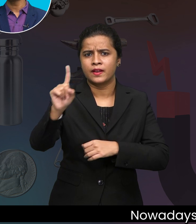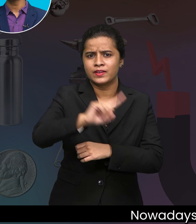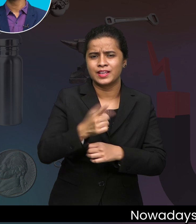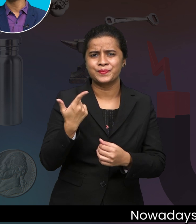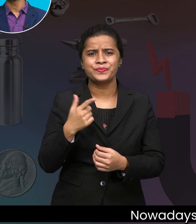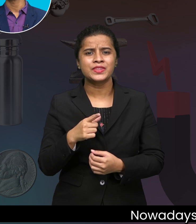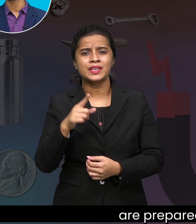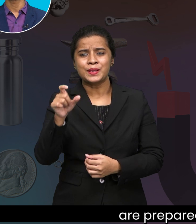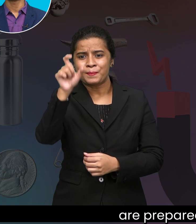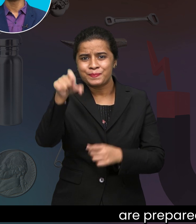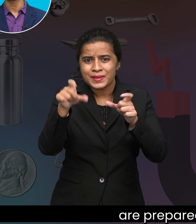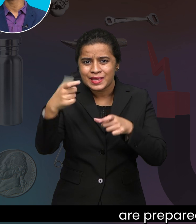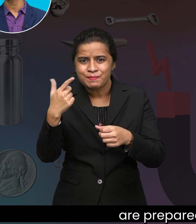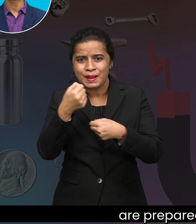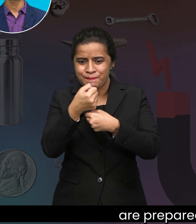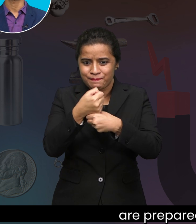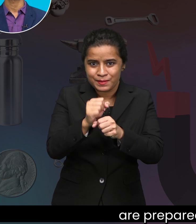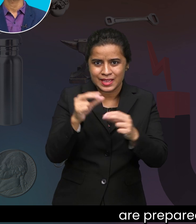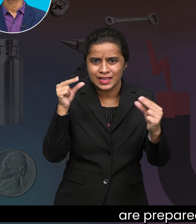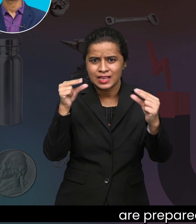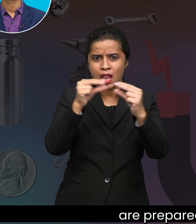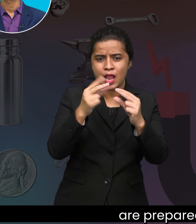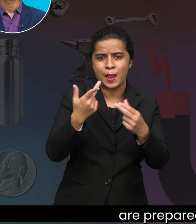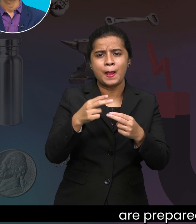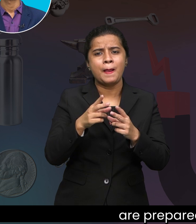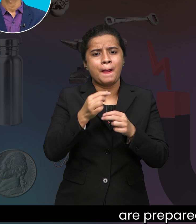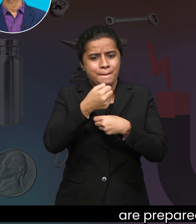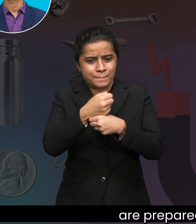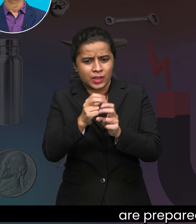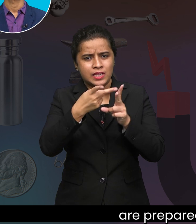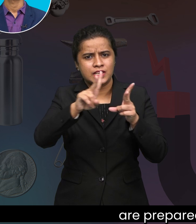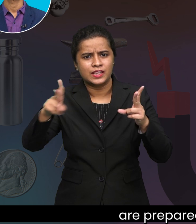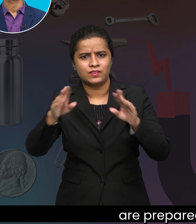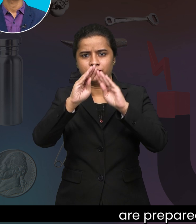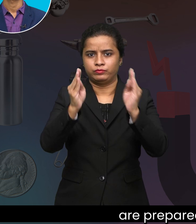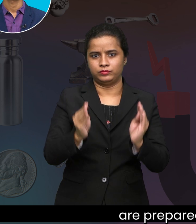Nowadays, artificial magnets are prepared in different shapes.